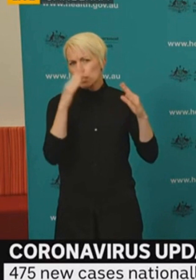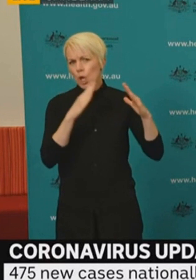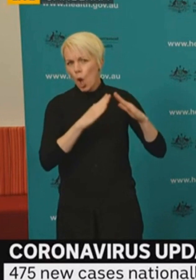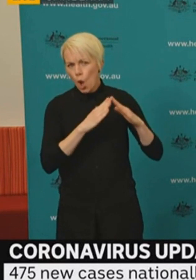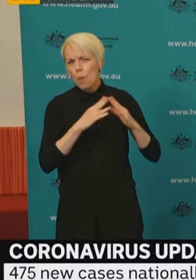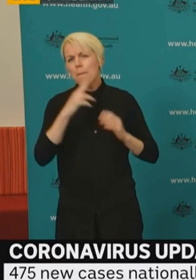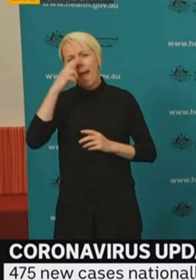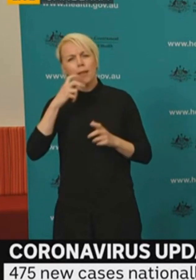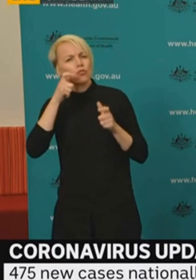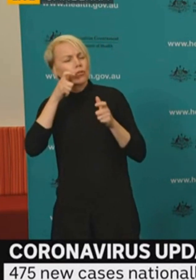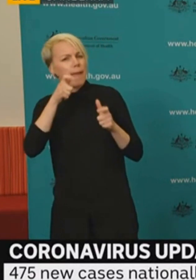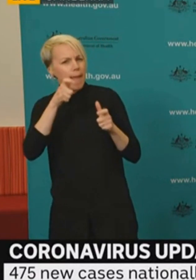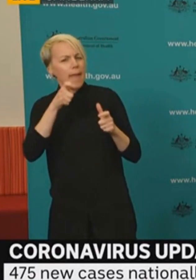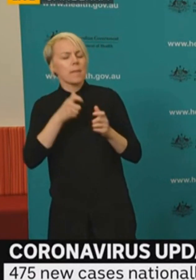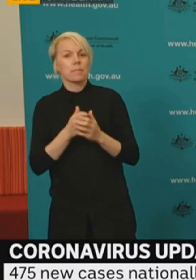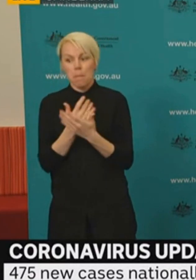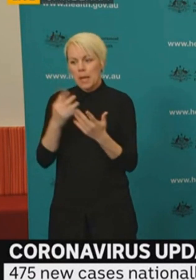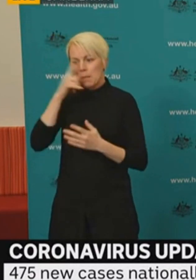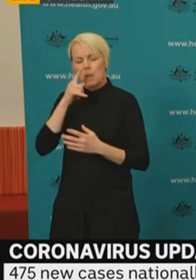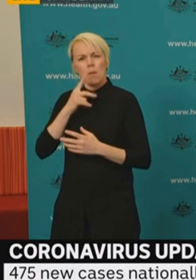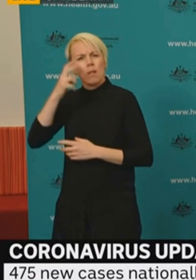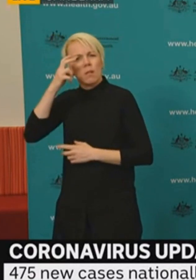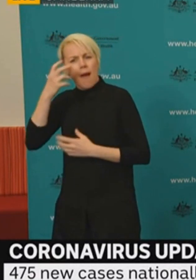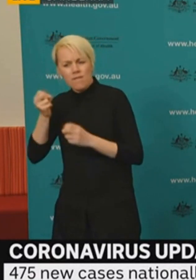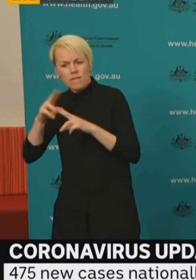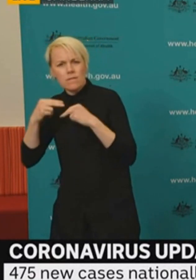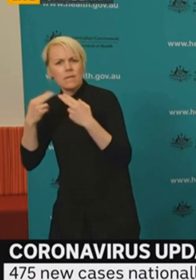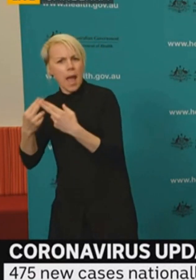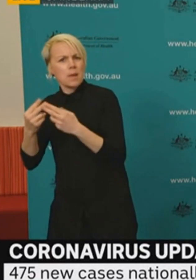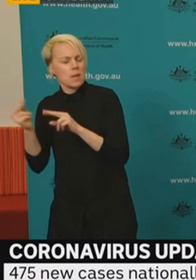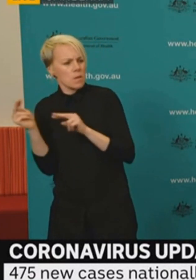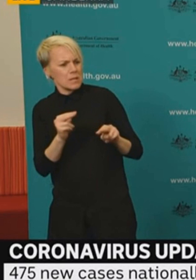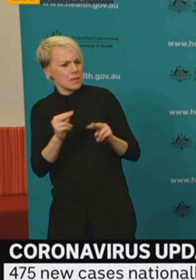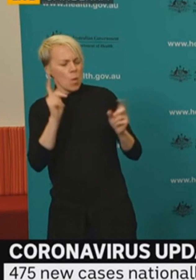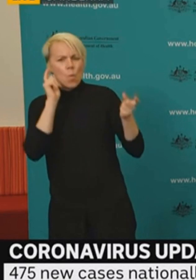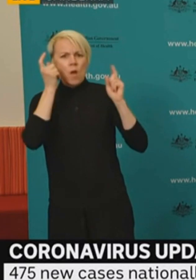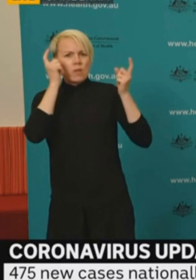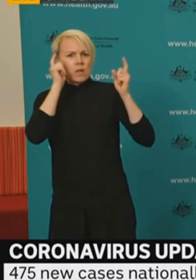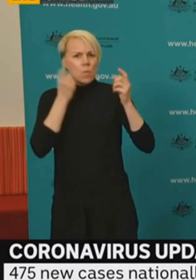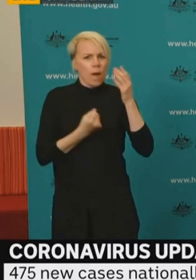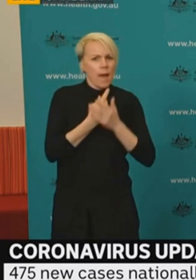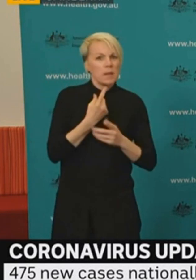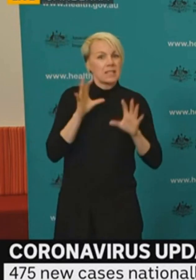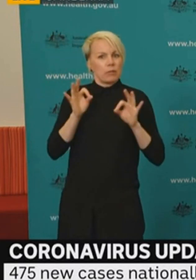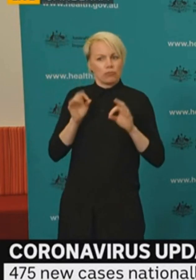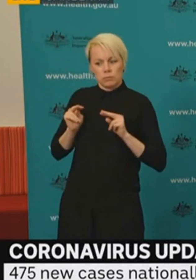of families of those who have loved ones in aged care within Victoria at the moment.